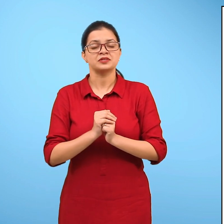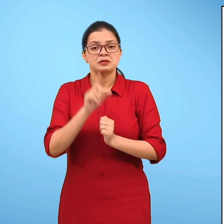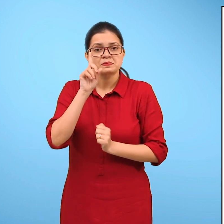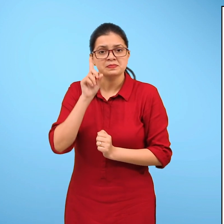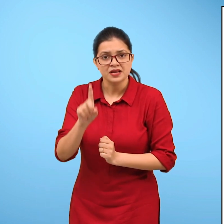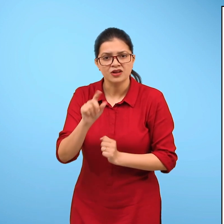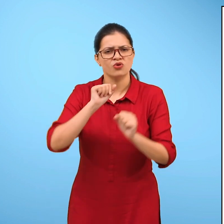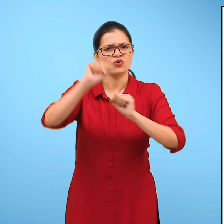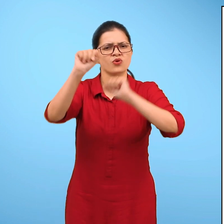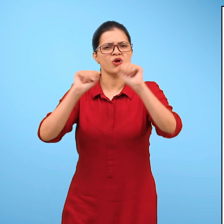Are you able to do it?